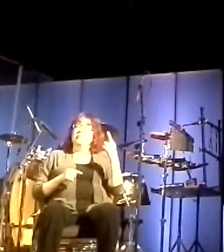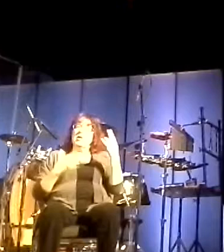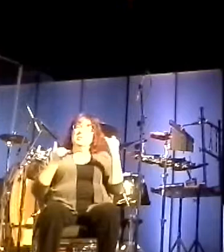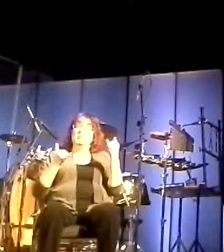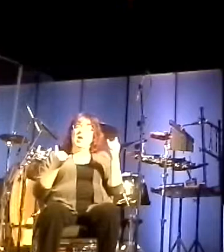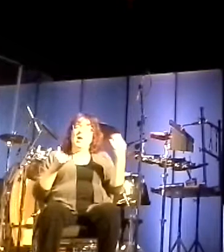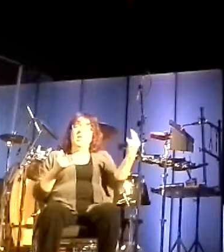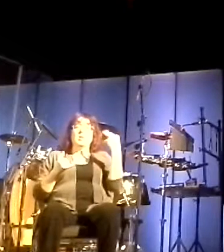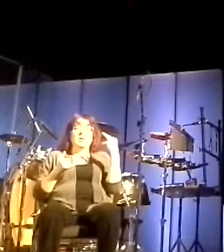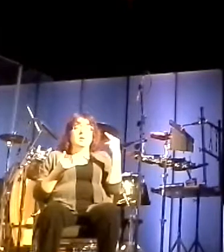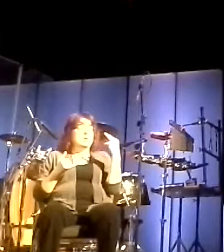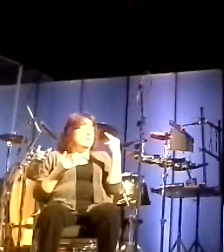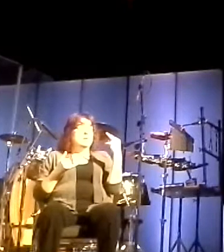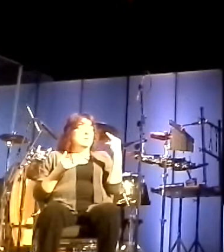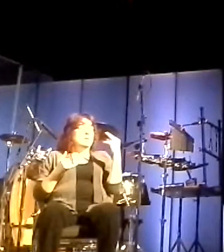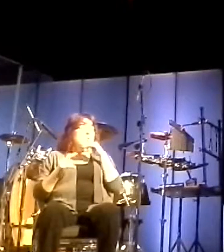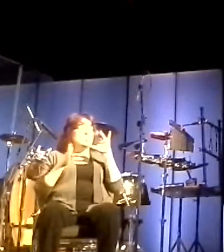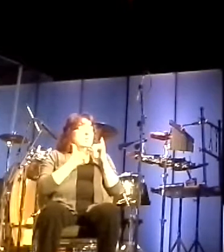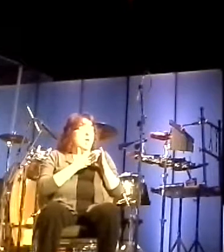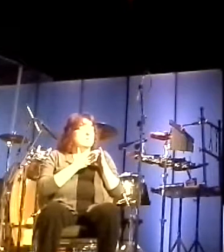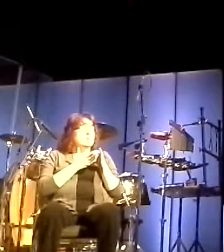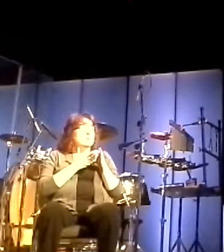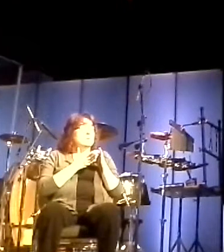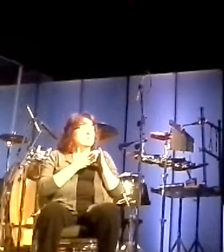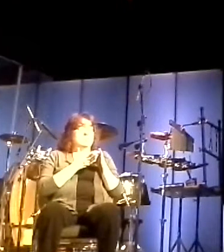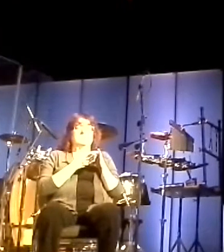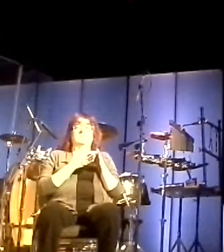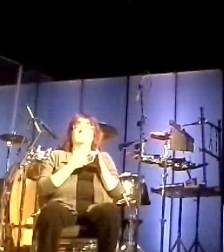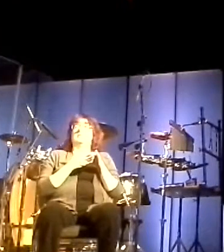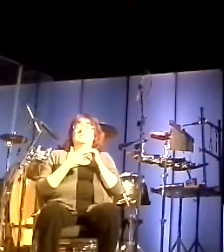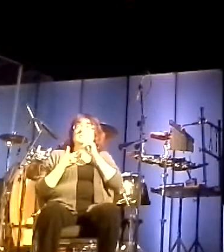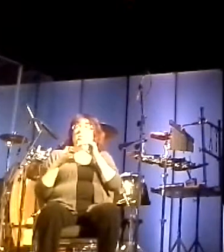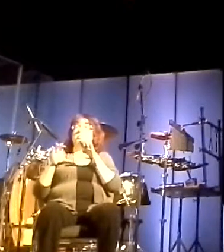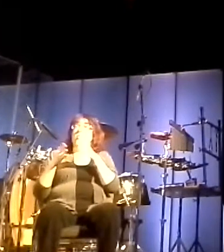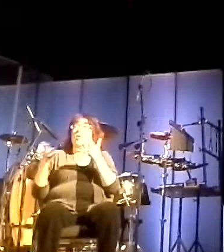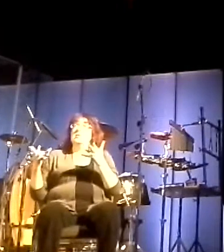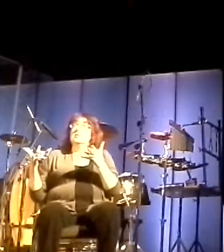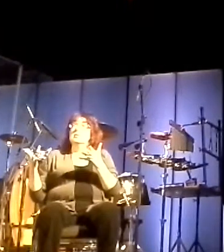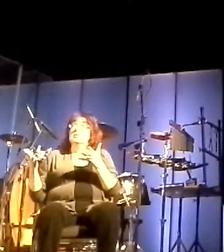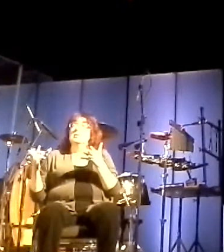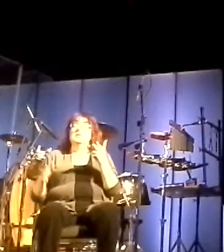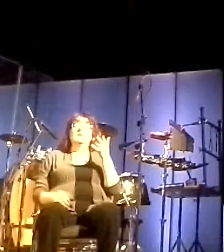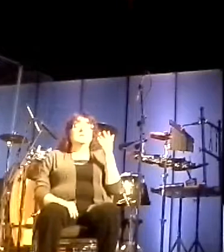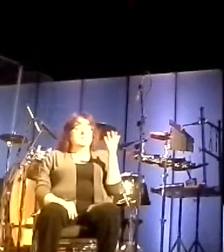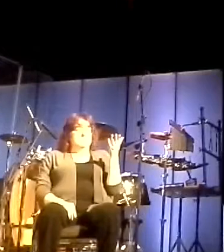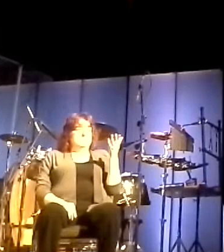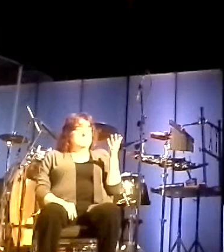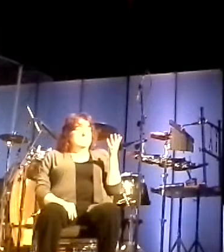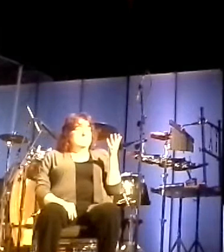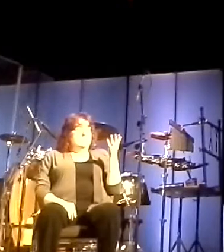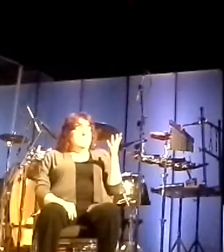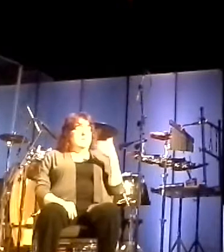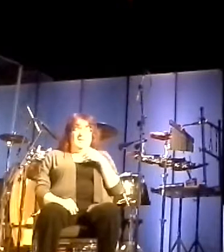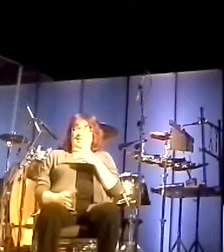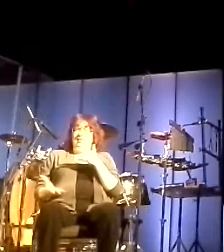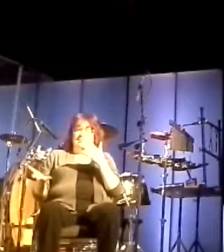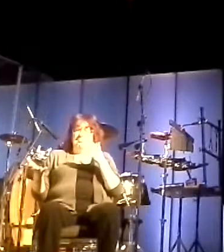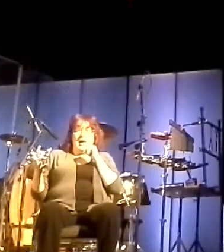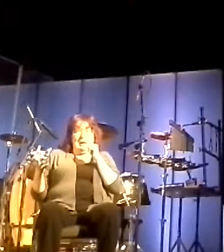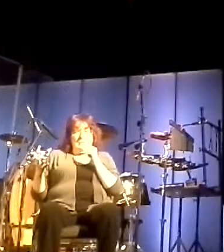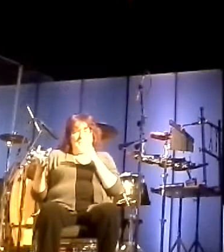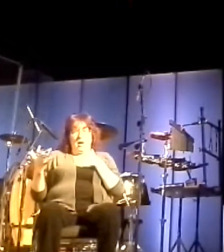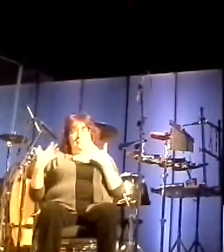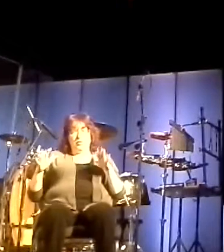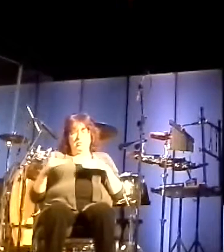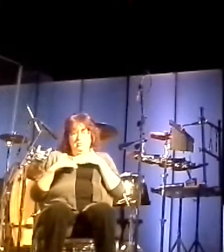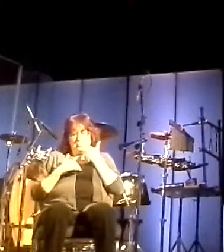today. He looked at me and said, don't you dare do that. And I'm like, don't I dare do what? He goes, because I'm like, you know, I'm